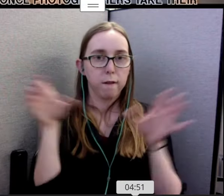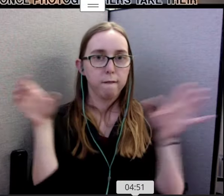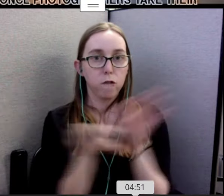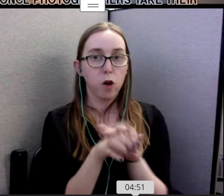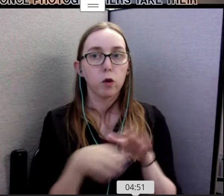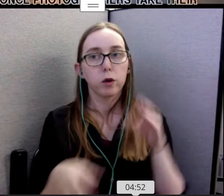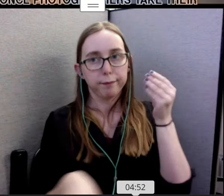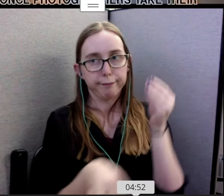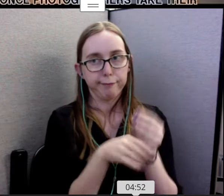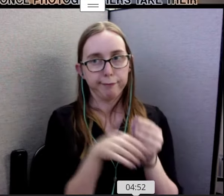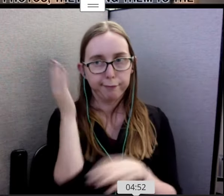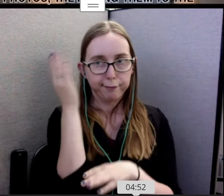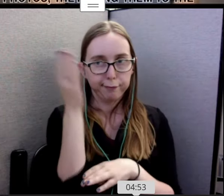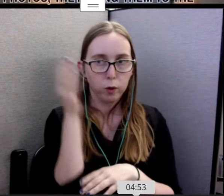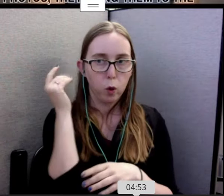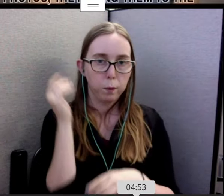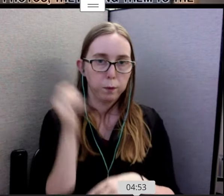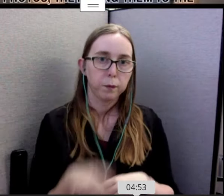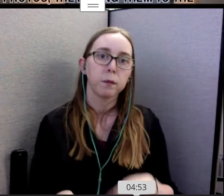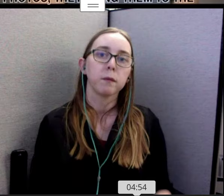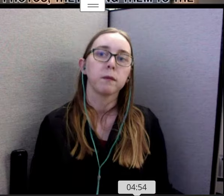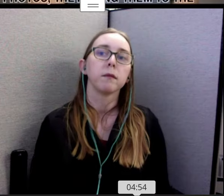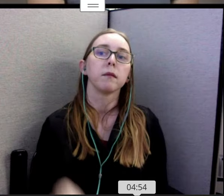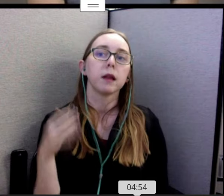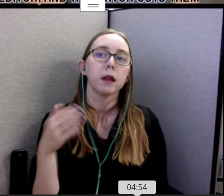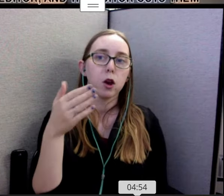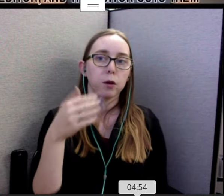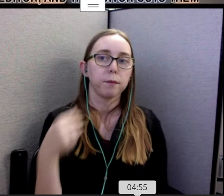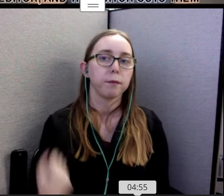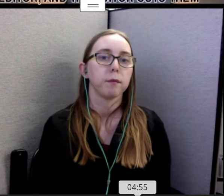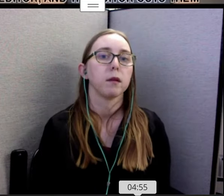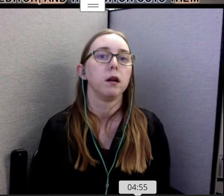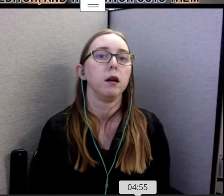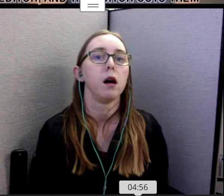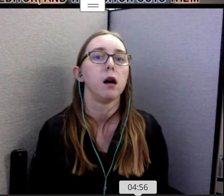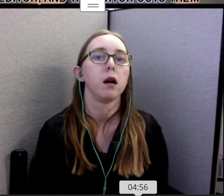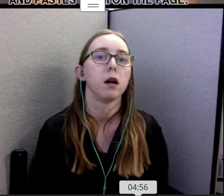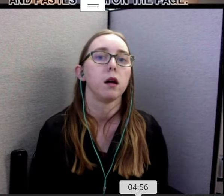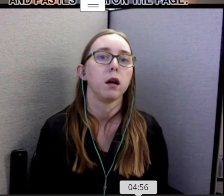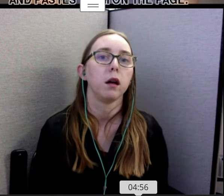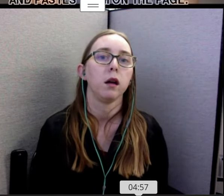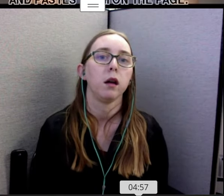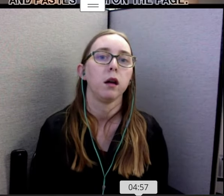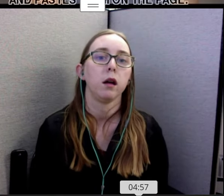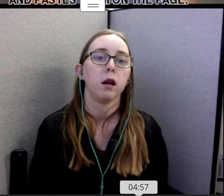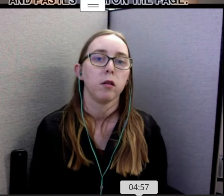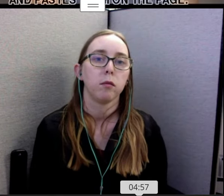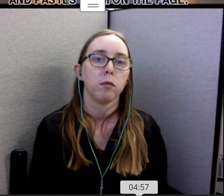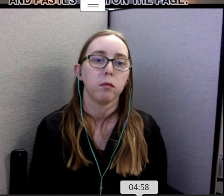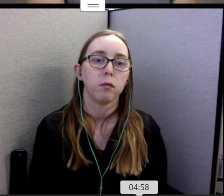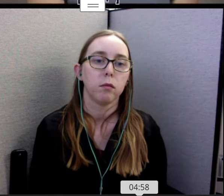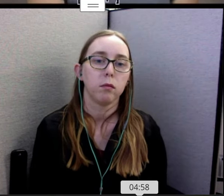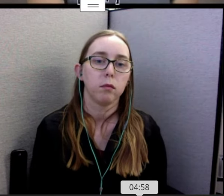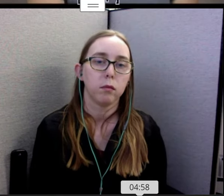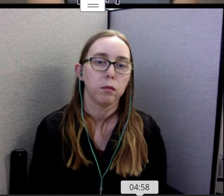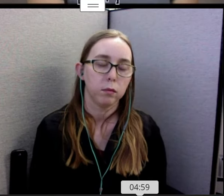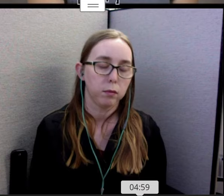Once photographers take their photos, they bring them to the editor, and the editor cuts them and pastes them on the page.